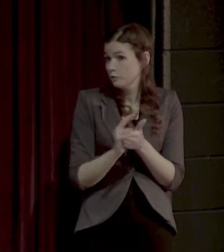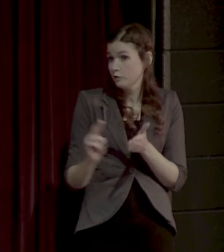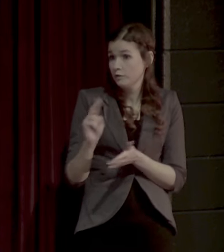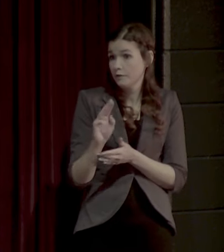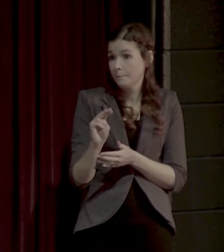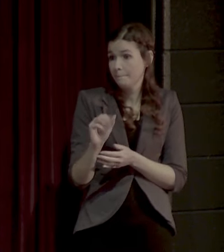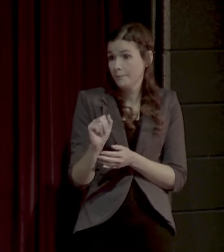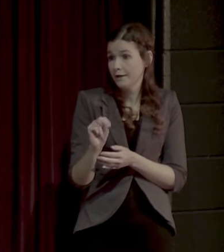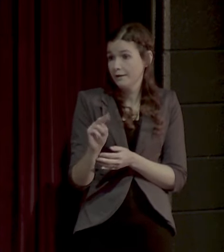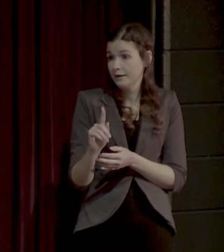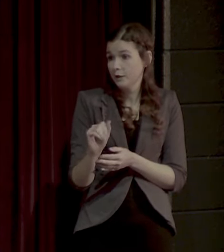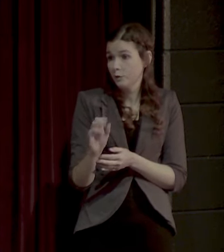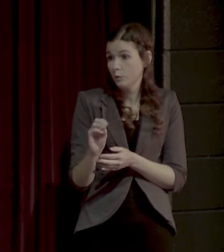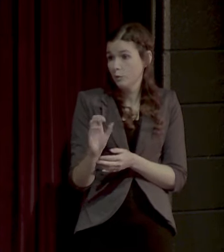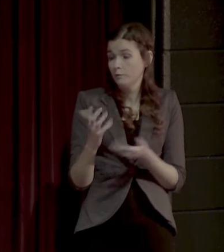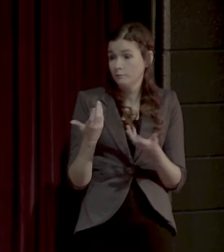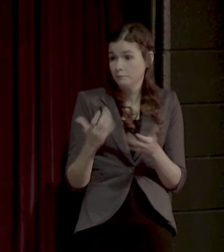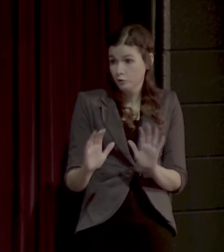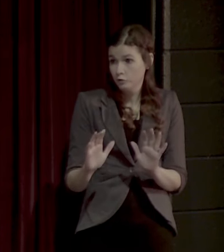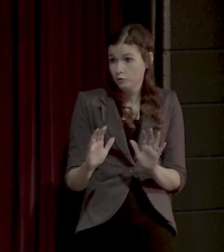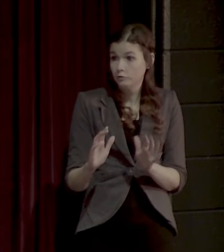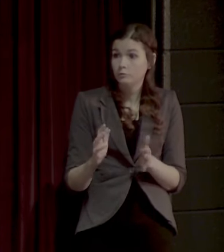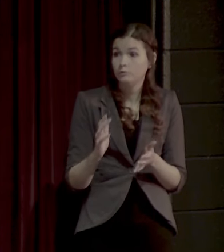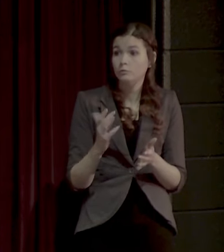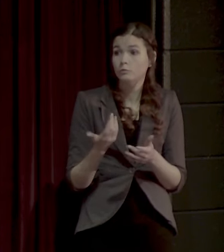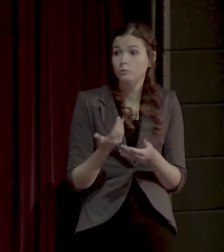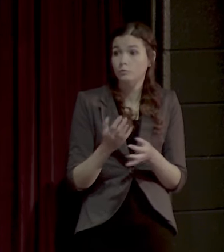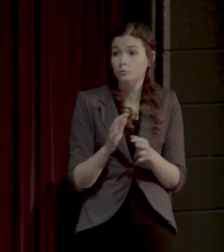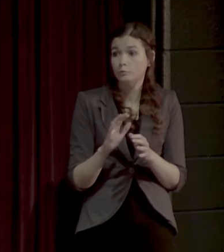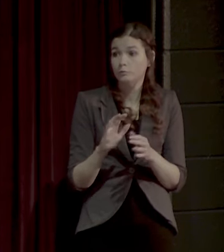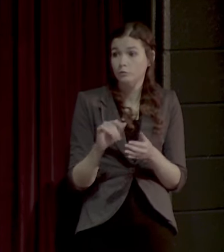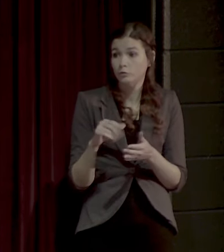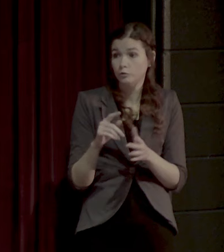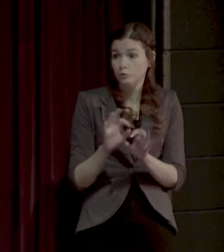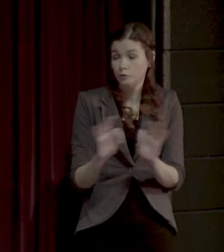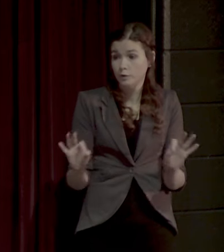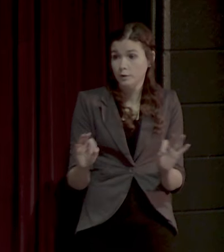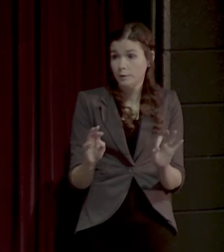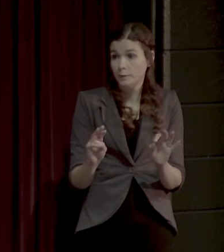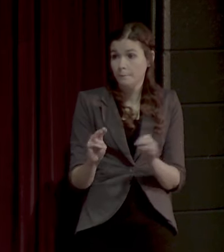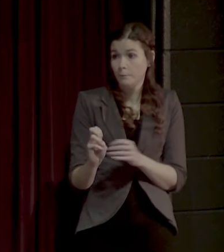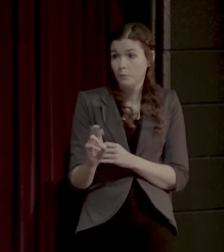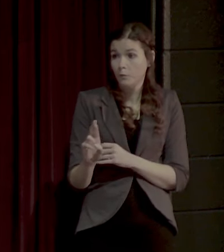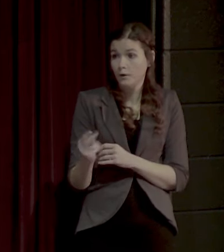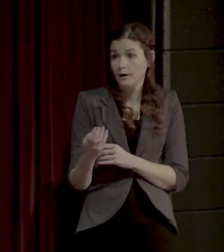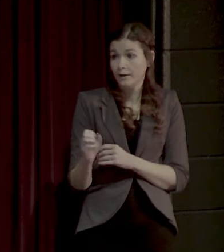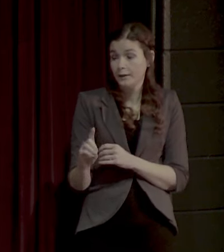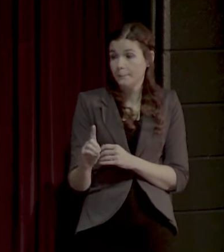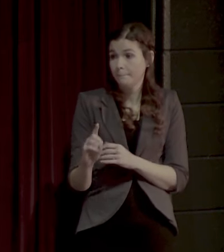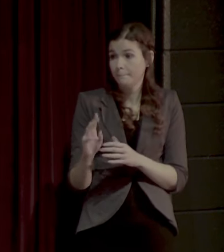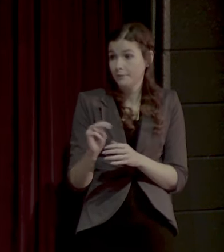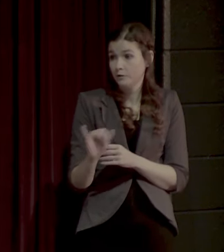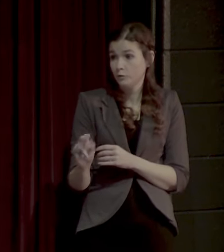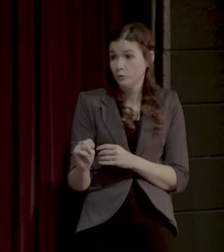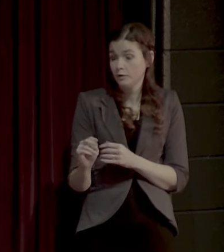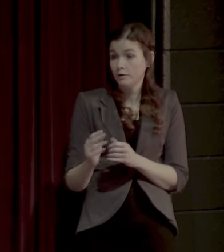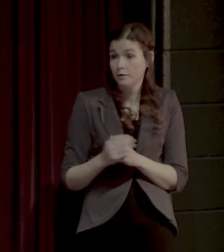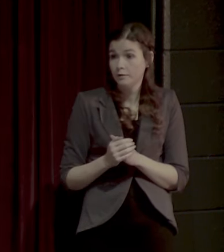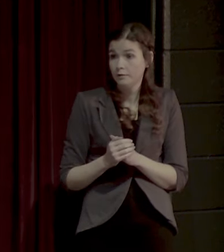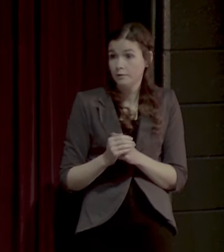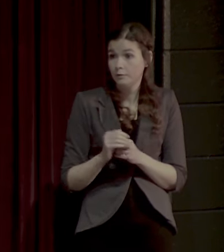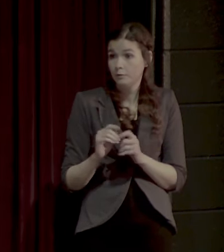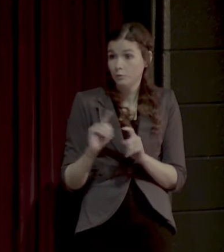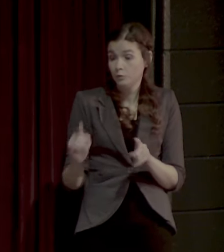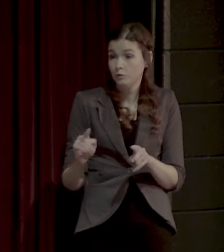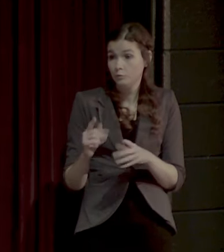Jill completed her undergraduate education degree at Concordia College in Moorhead, Minnesota, her master's degree in educational administration at Minnesota State